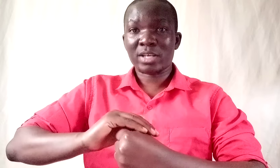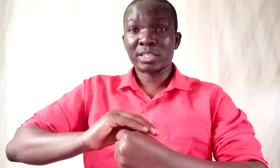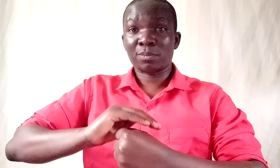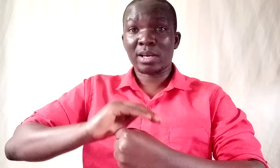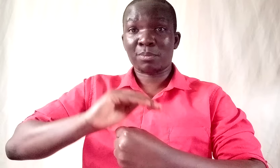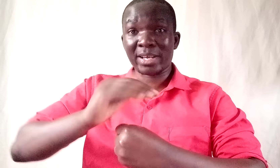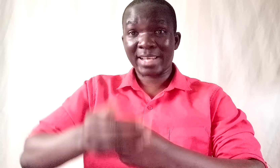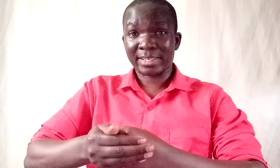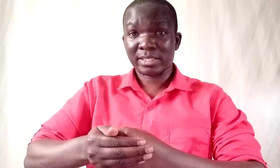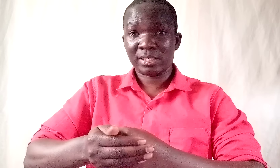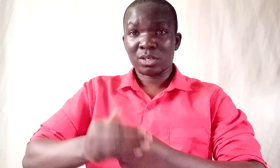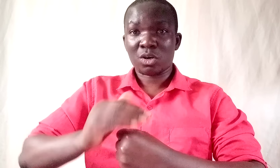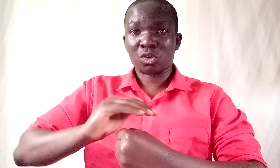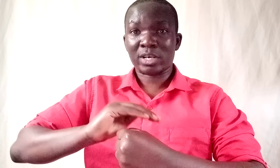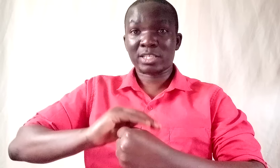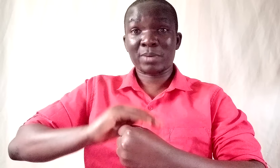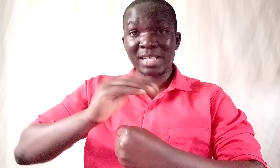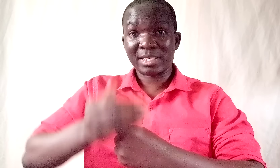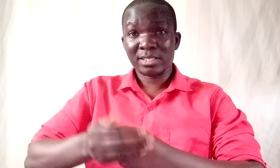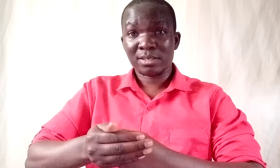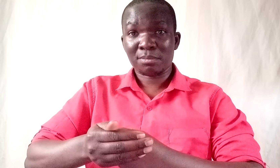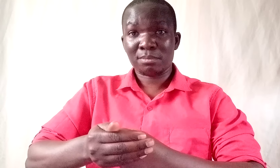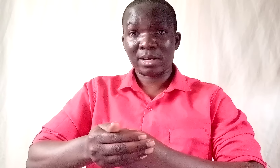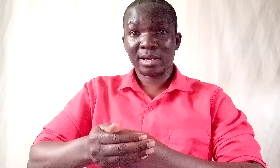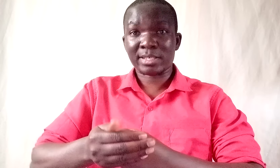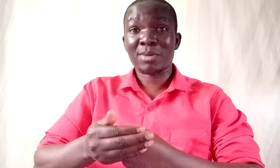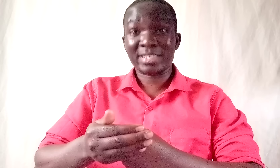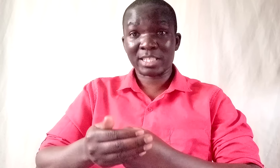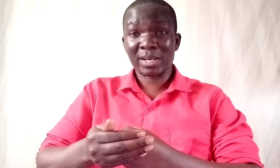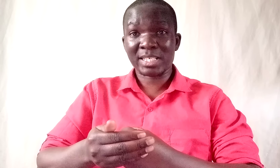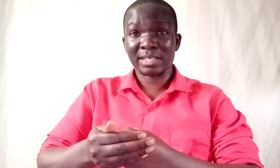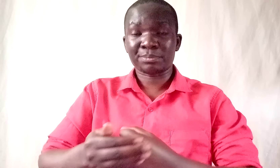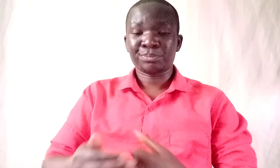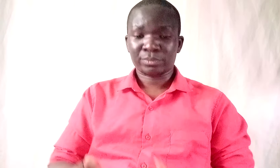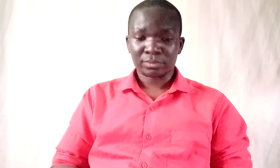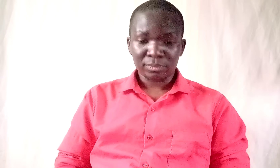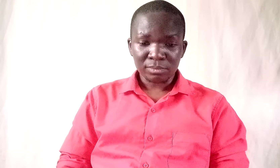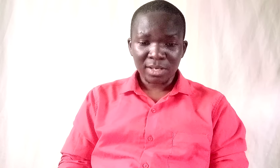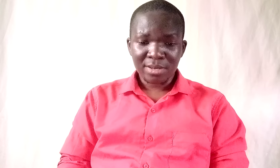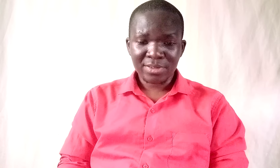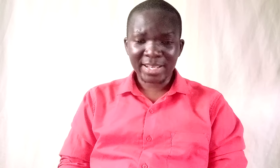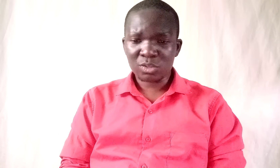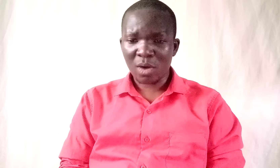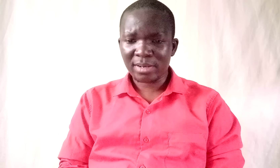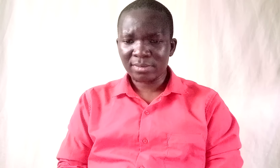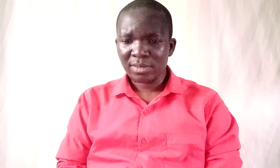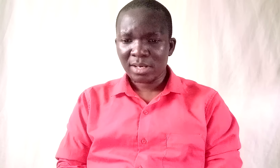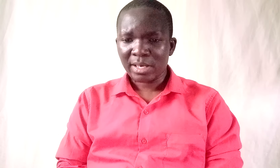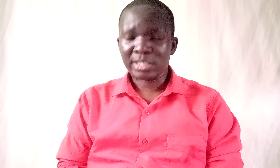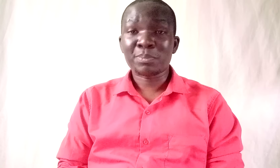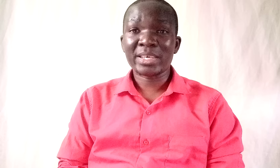is pregnant or expectant. Someone's expecting. The next one is